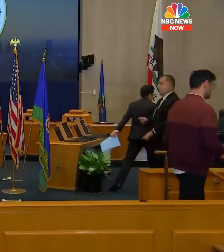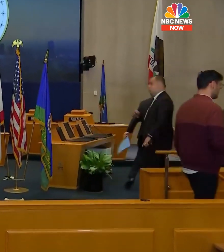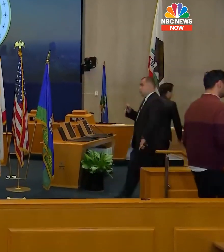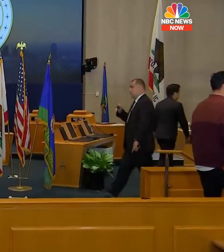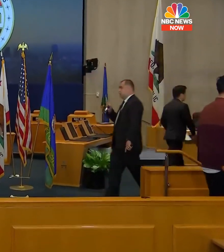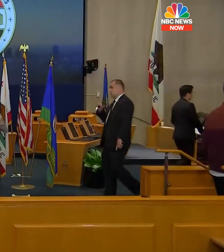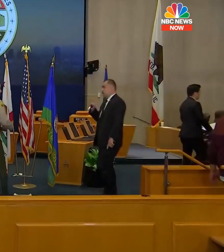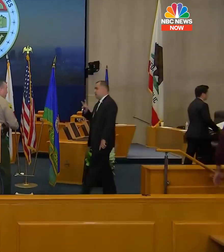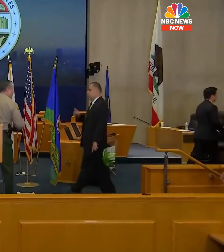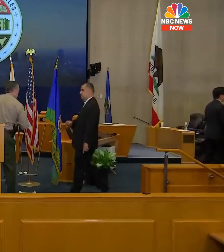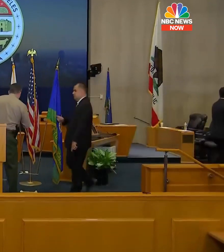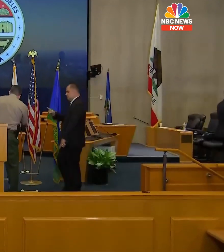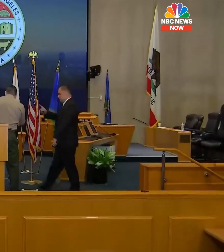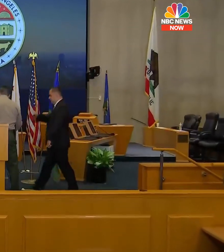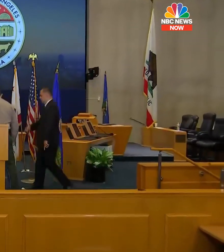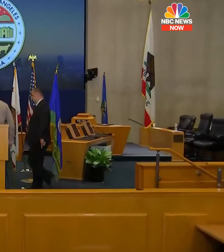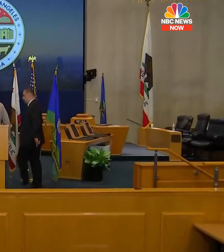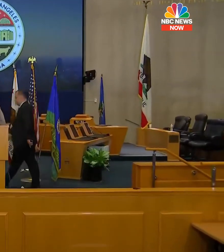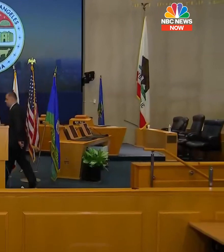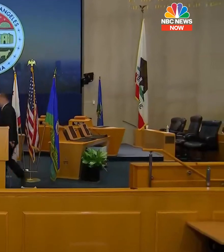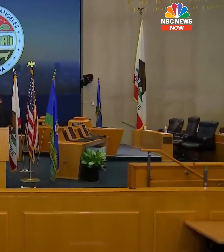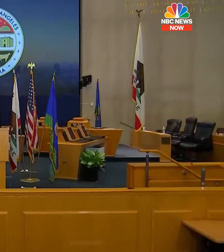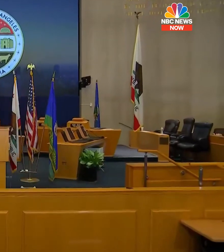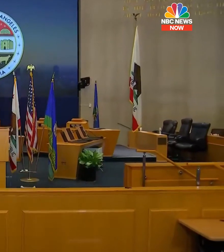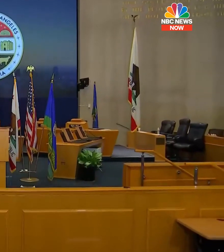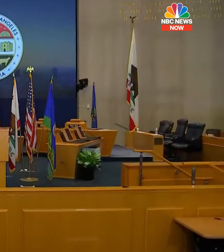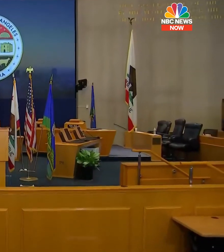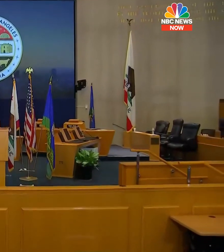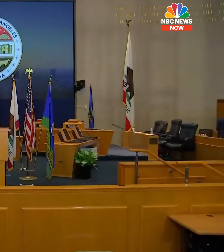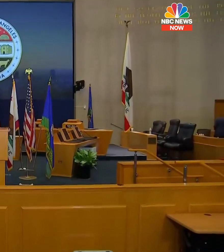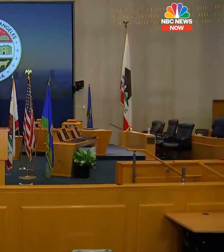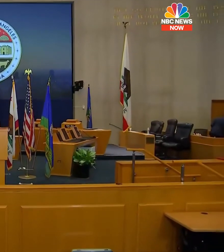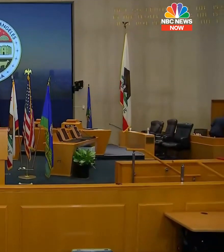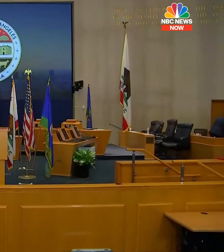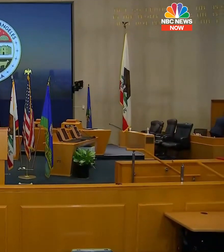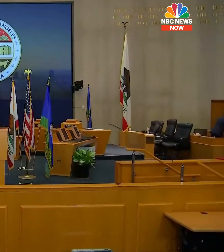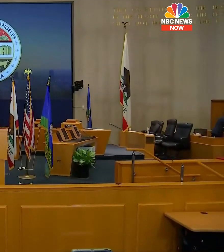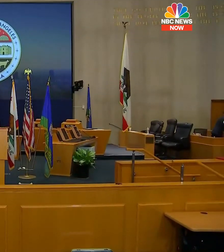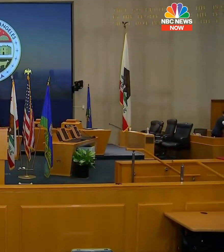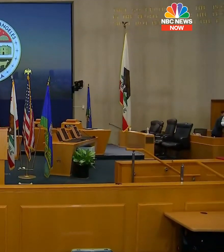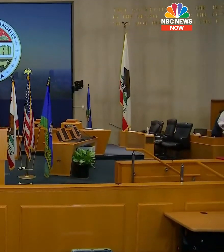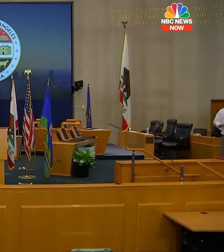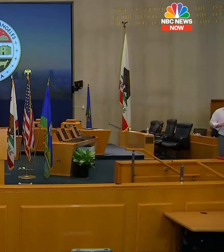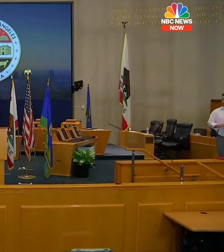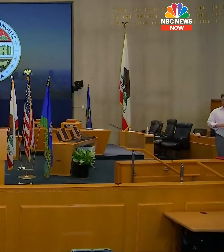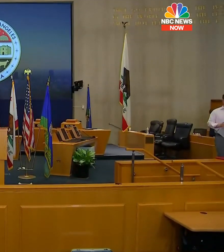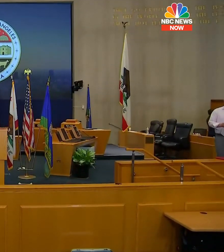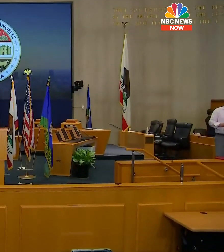Thank you, ladies and gentlemen. You now may disconnect.